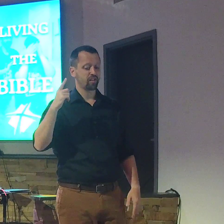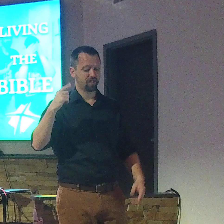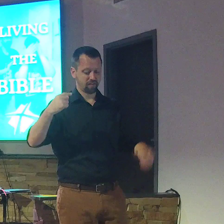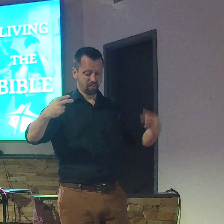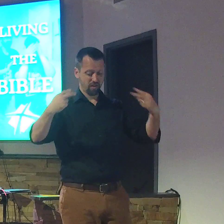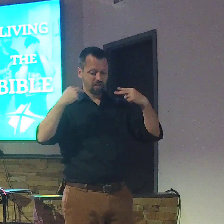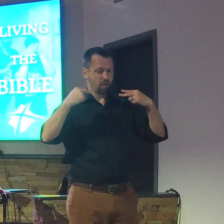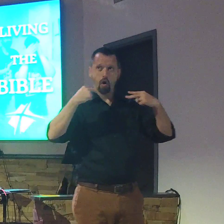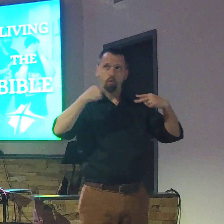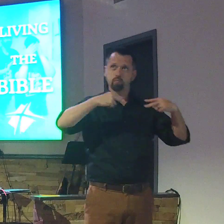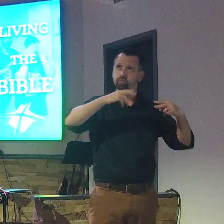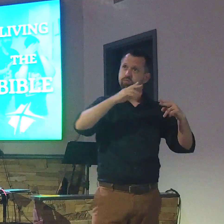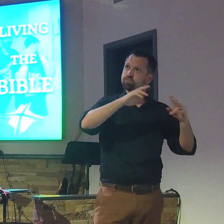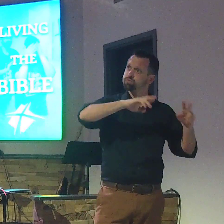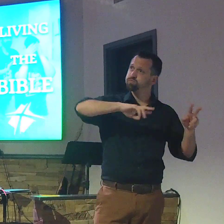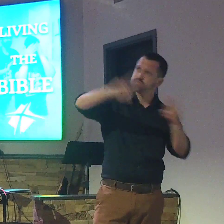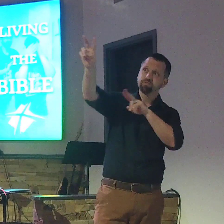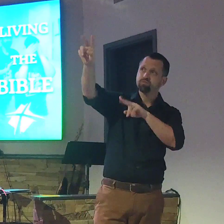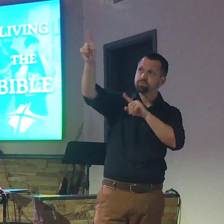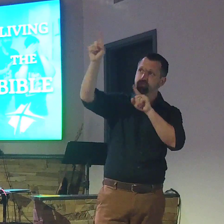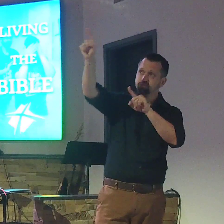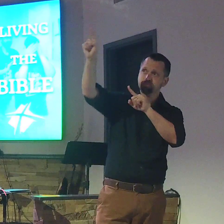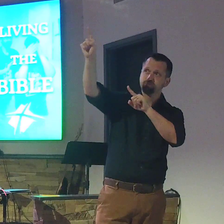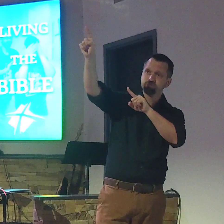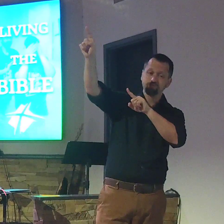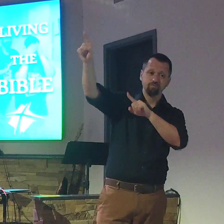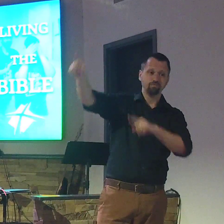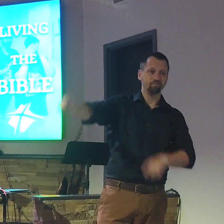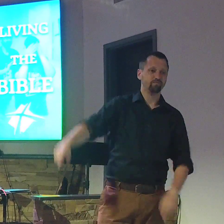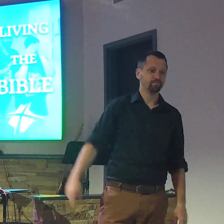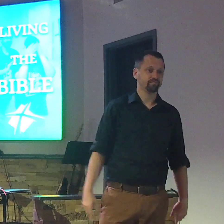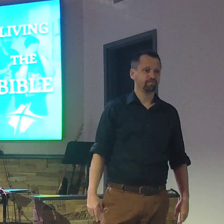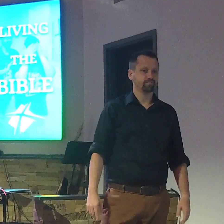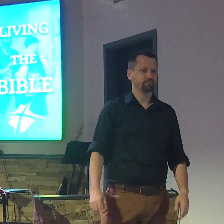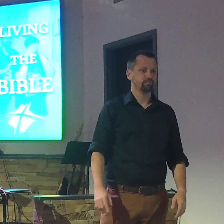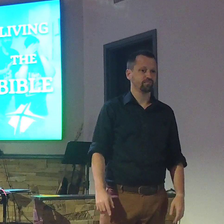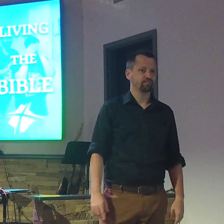of themselves and they render honor to whom honor is due.